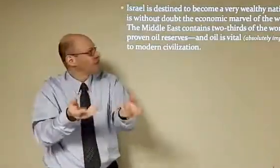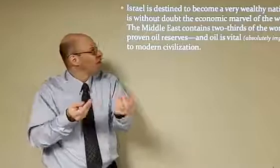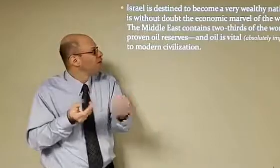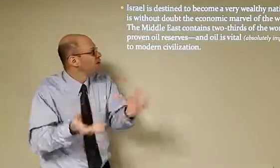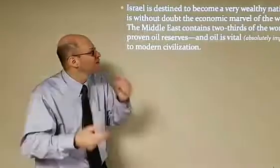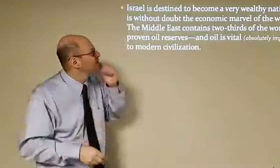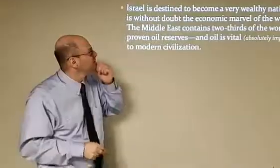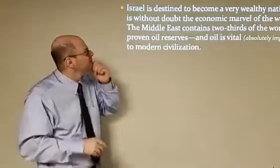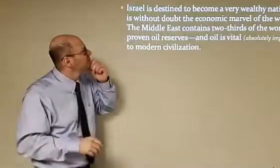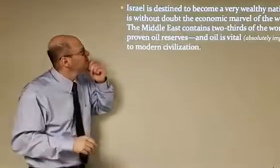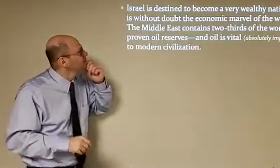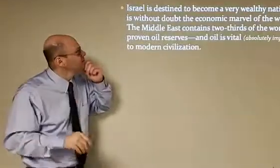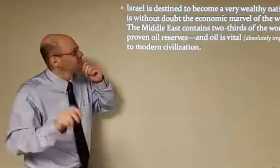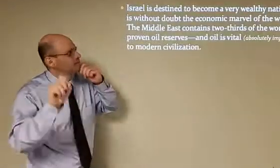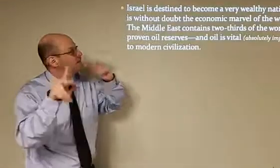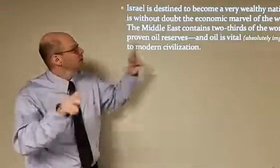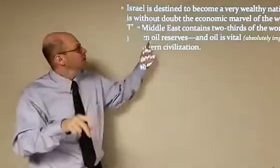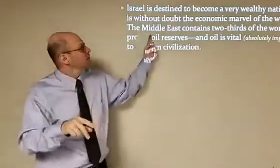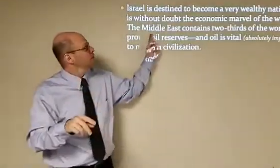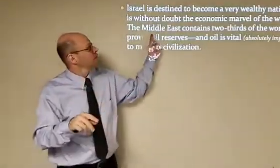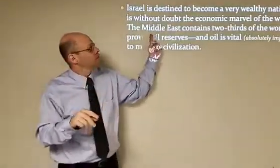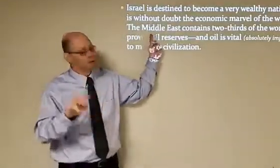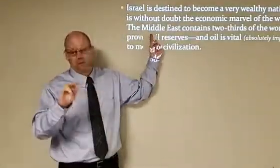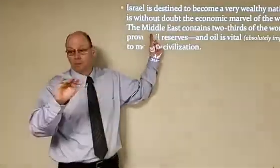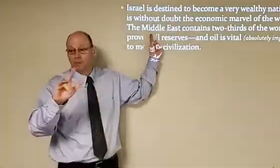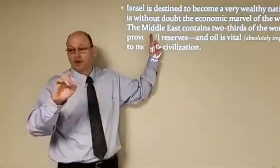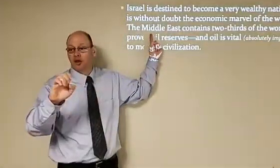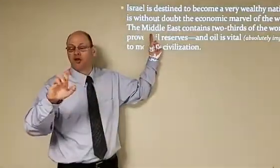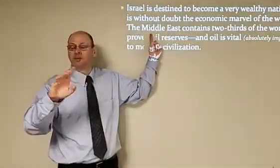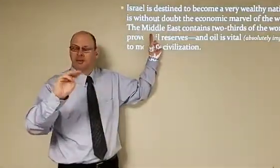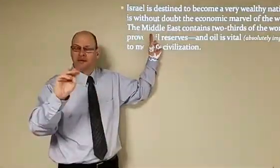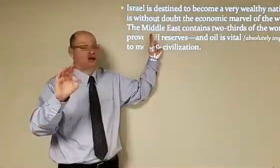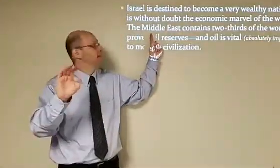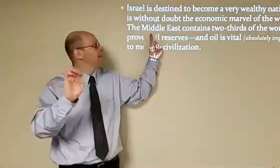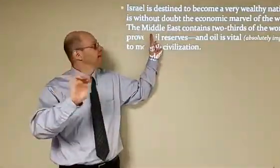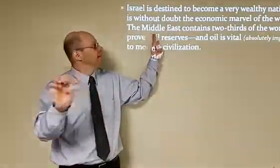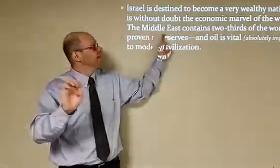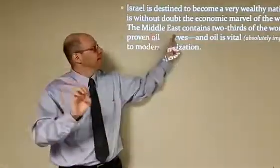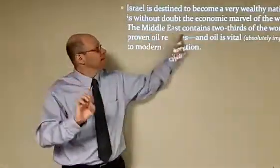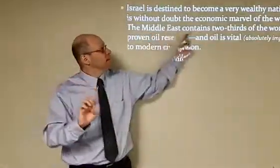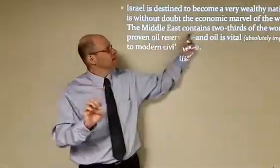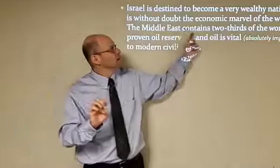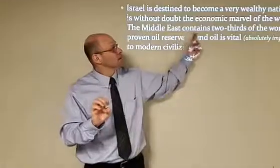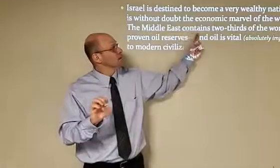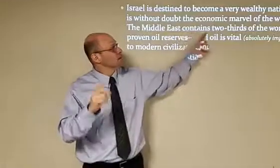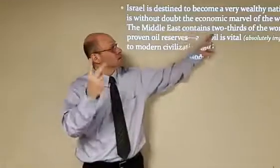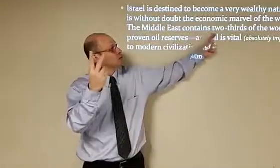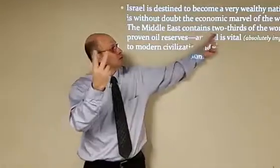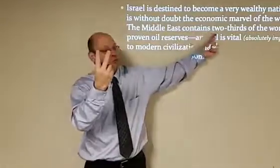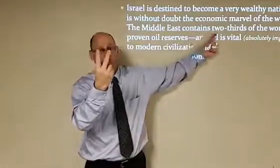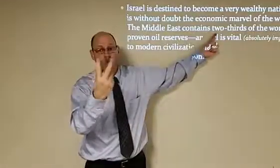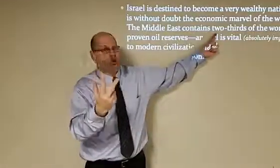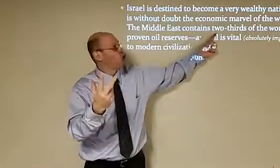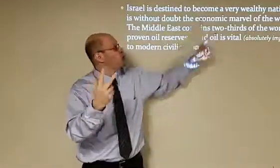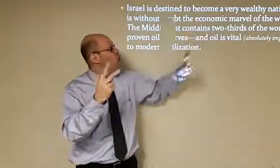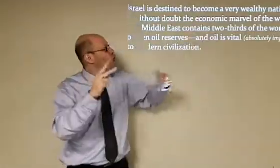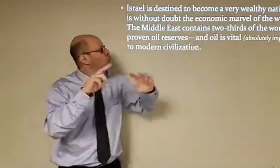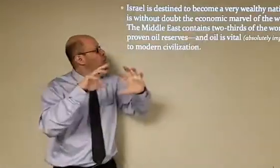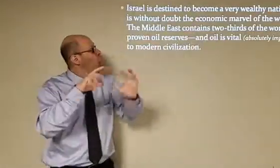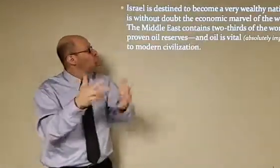God has blessed the country. All right, so the Middle East contains 2/3 of the world's